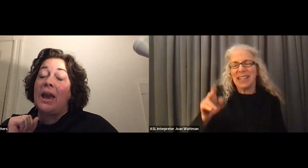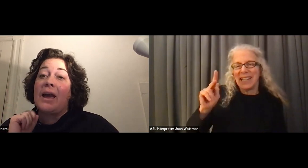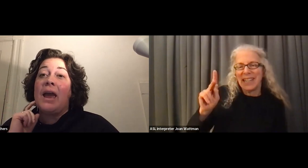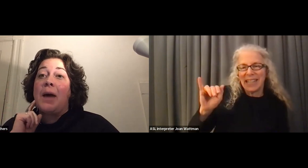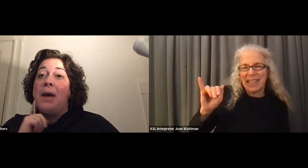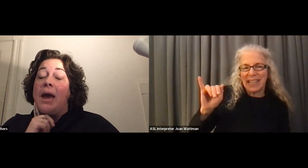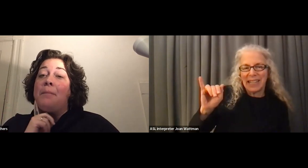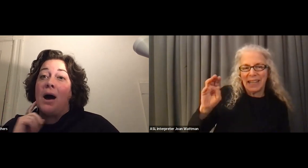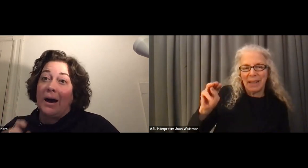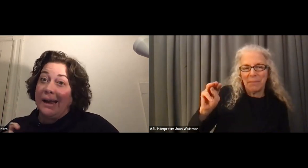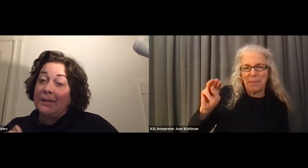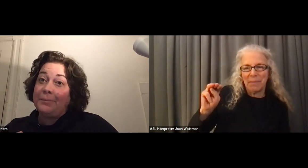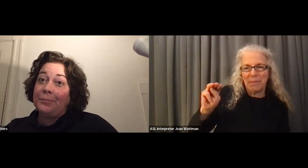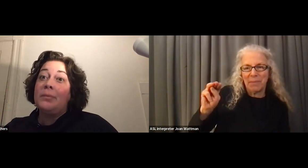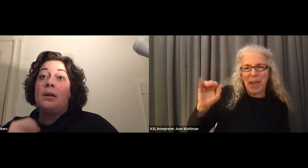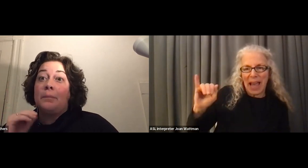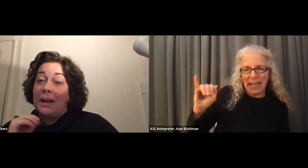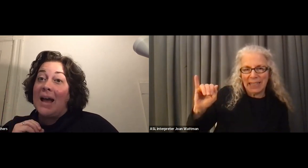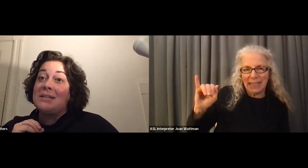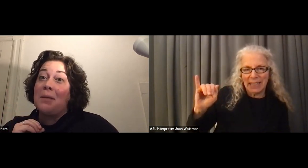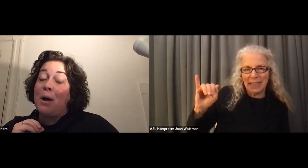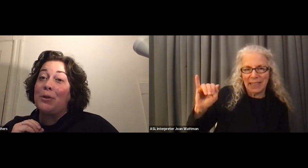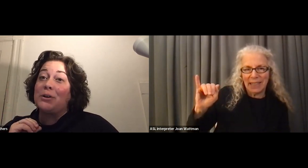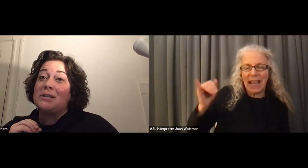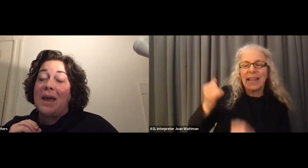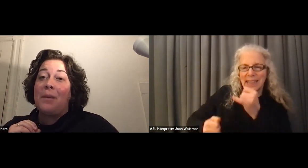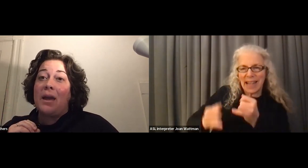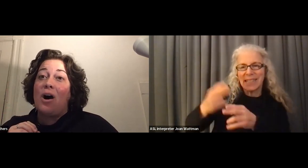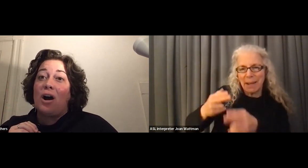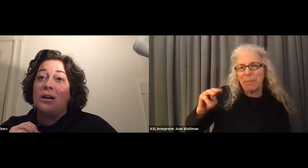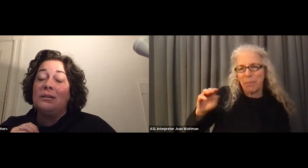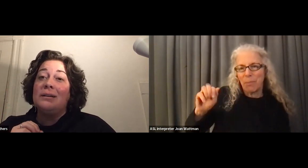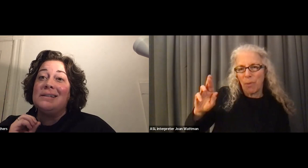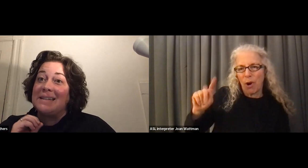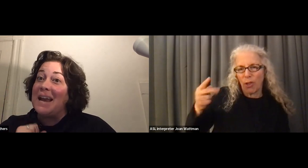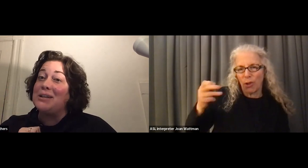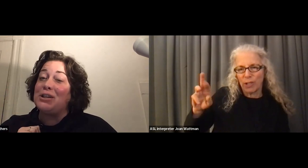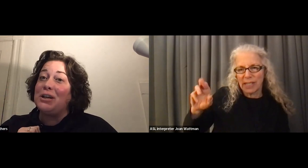Kimmy, K-I-M-M-I, my last name Marthers, M-A-R-T-H-E-R-S